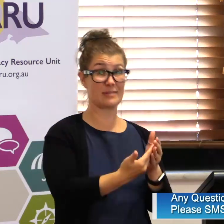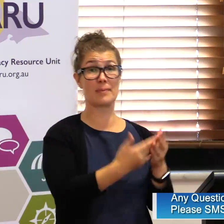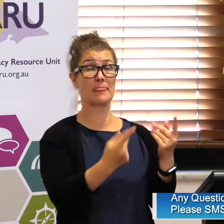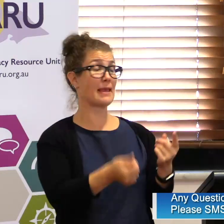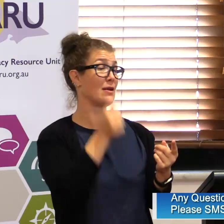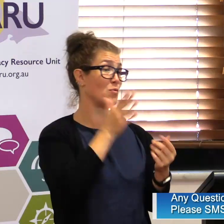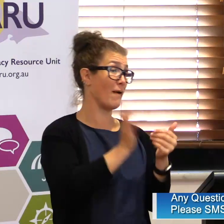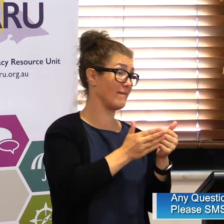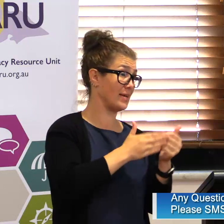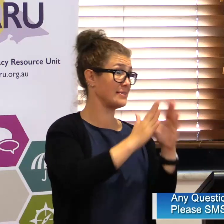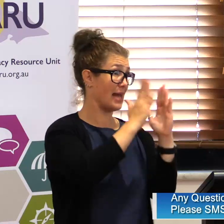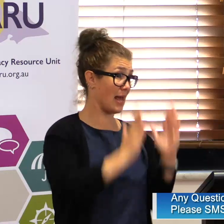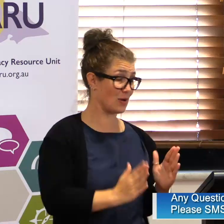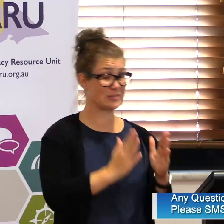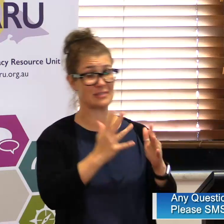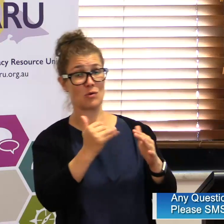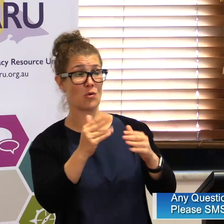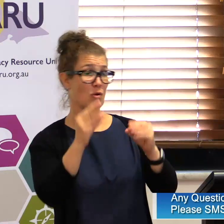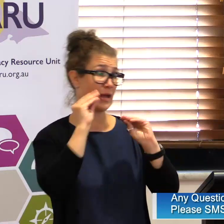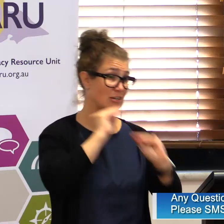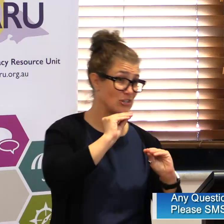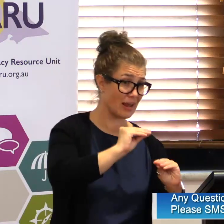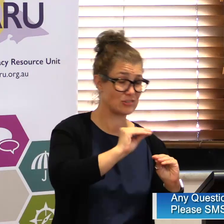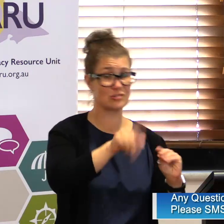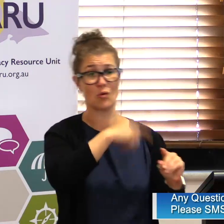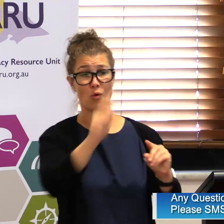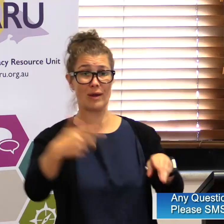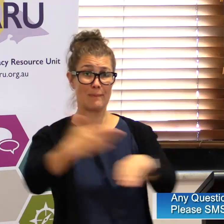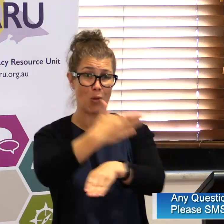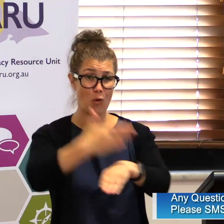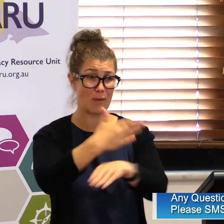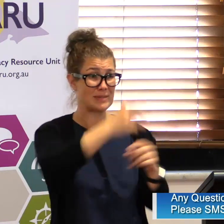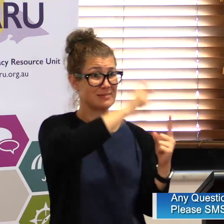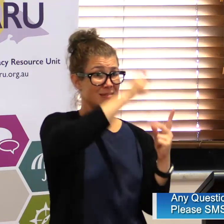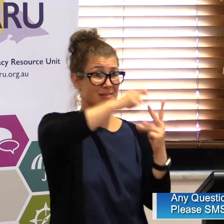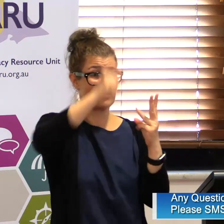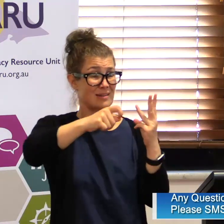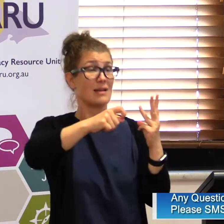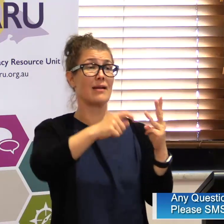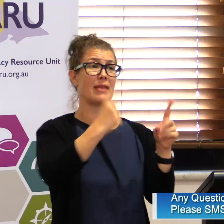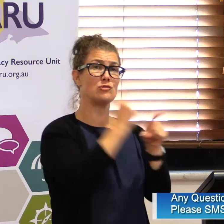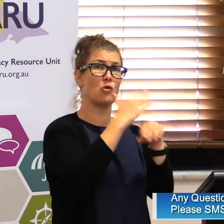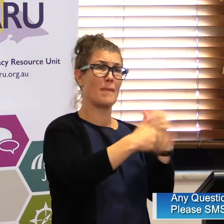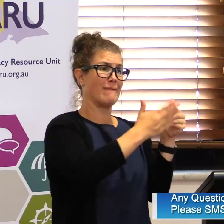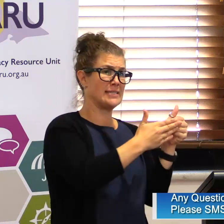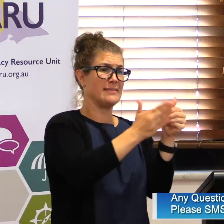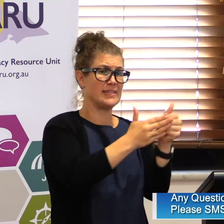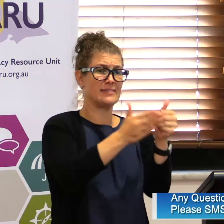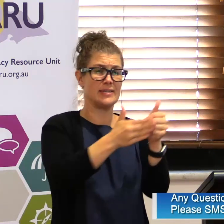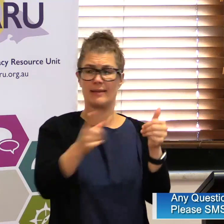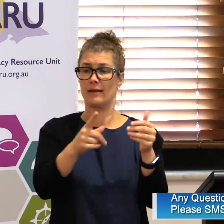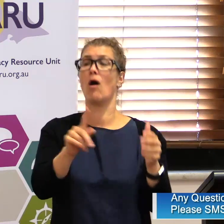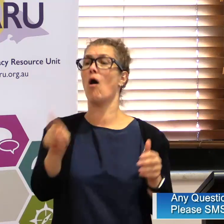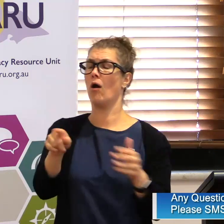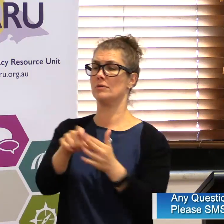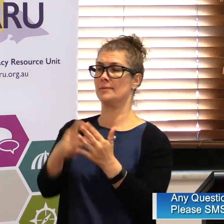fix education, once we fix employment, once with that, we'll eventually get to disability. And the battle we kind of have, I said, you've